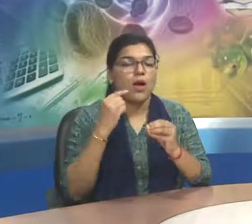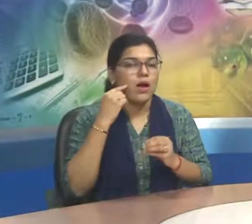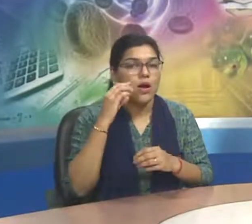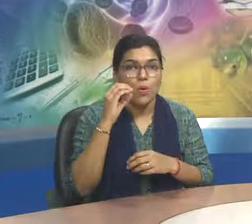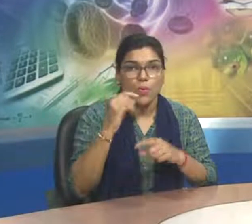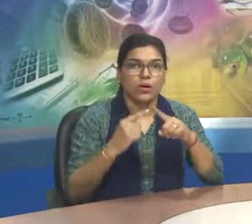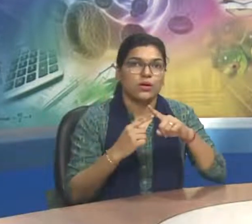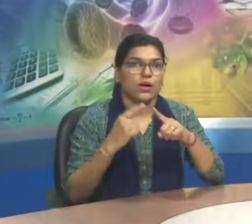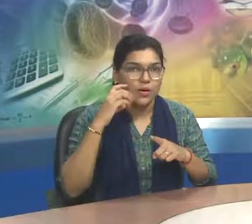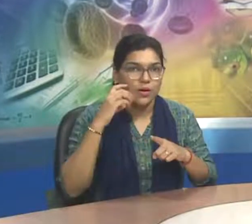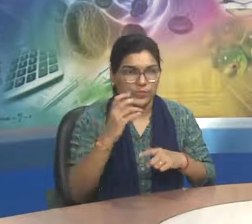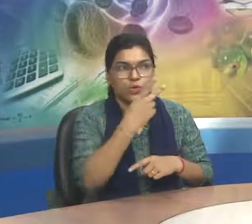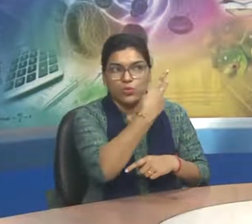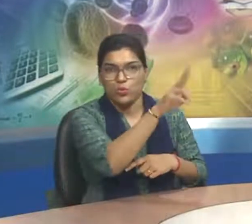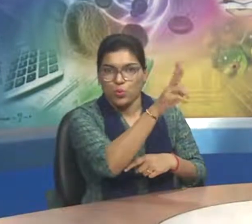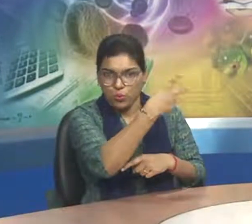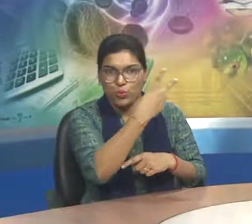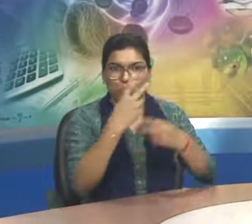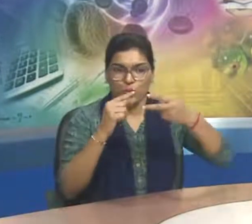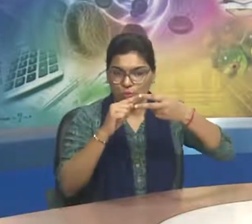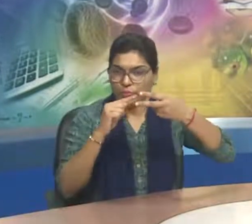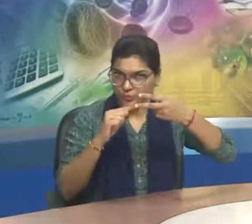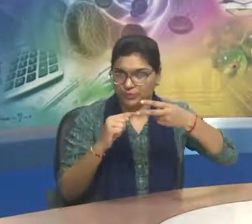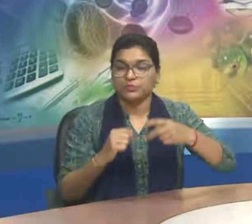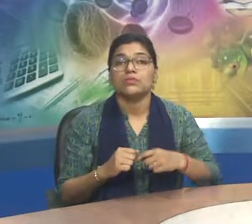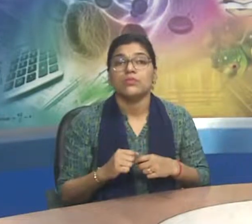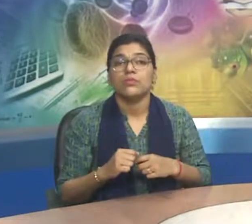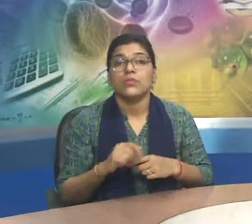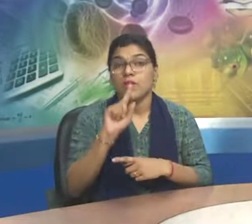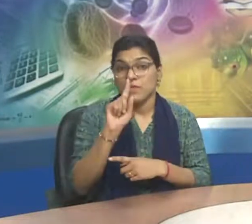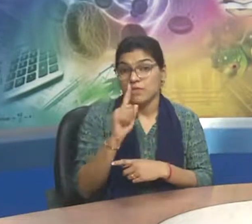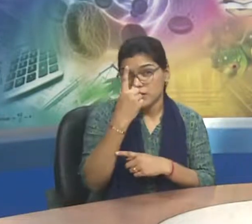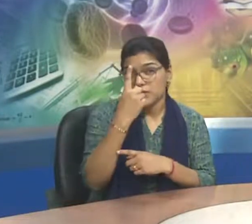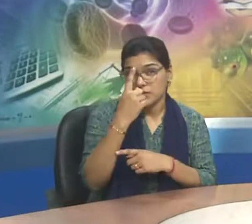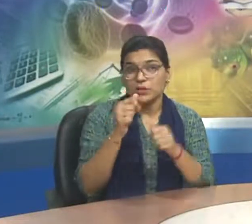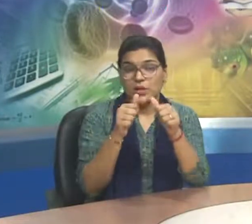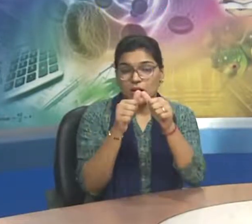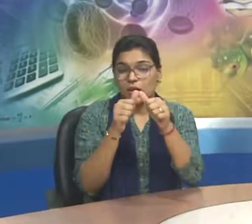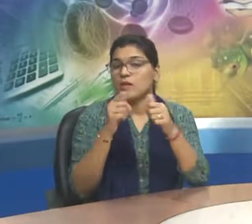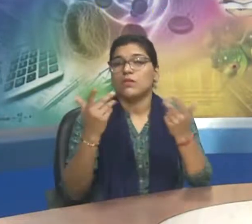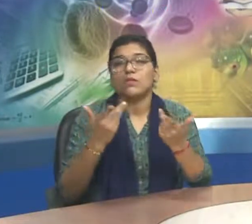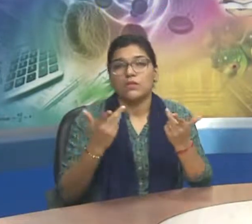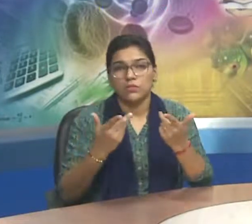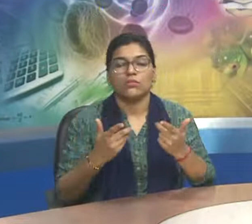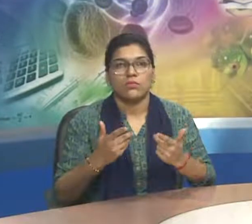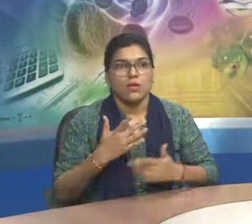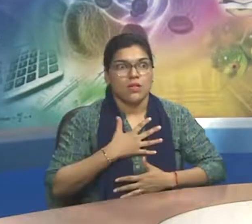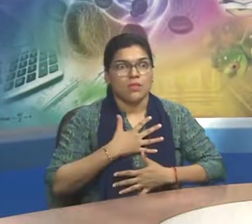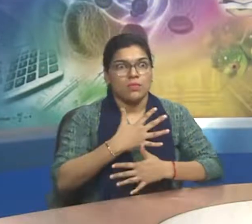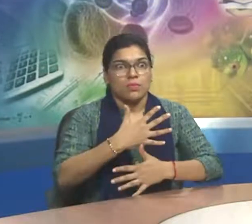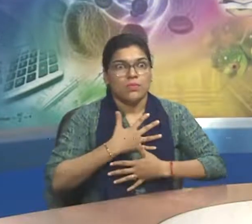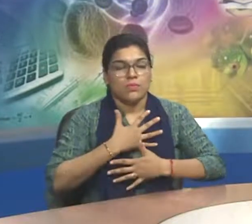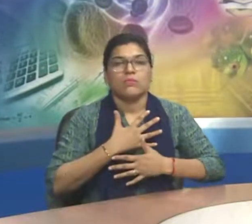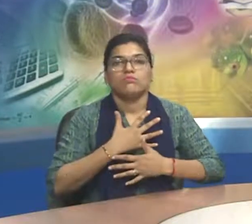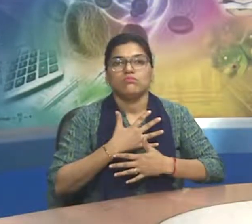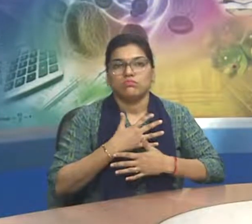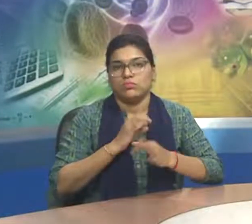abiotic and the other one is biotic. Let us first understand the meaning